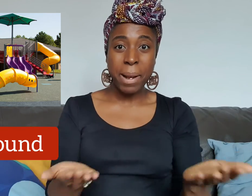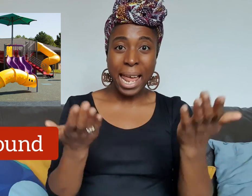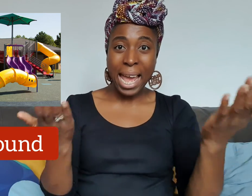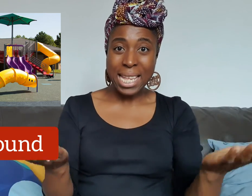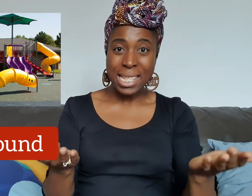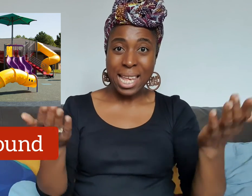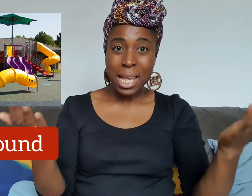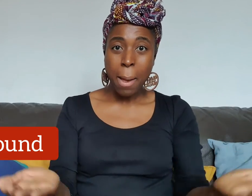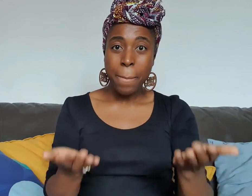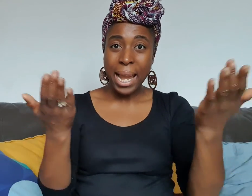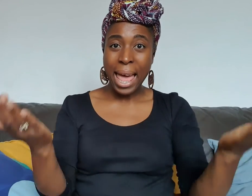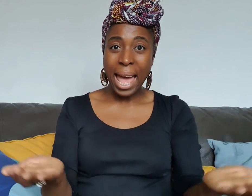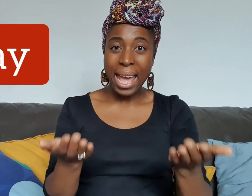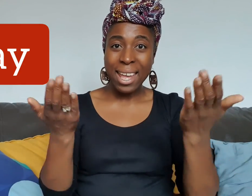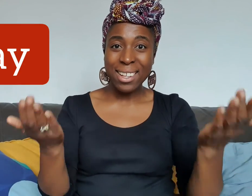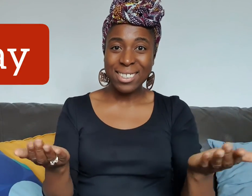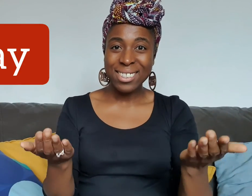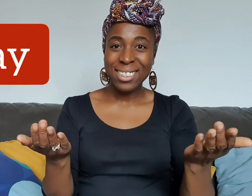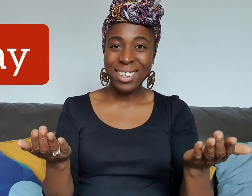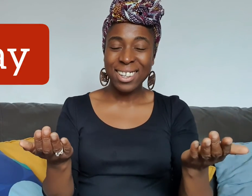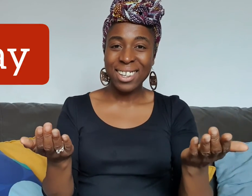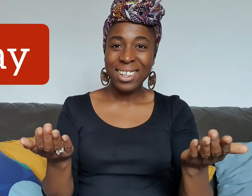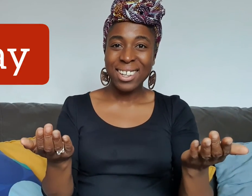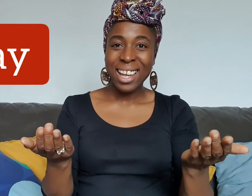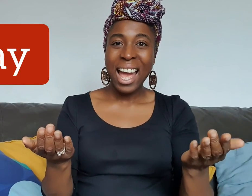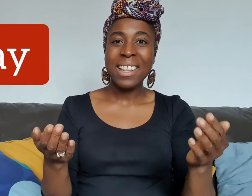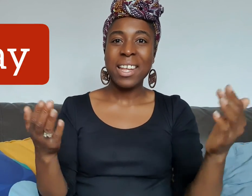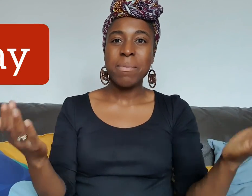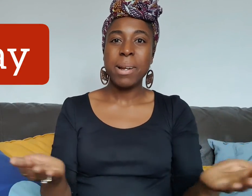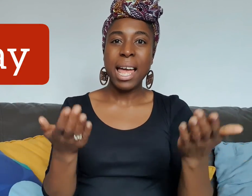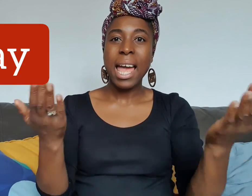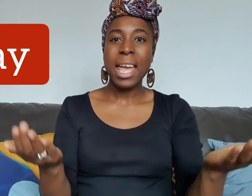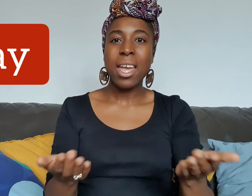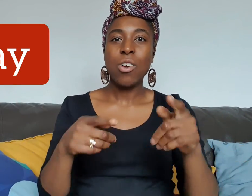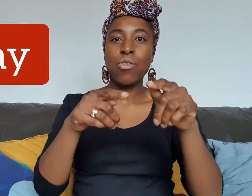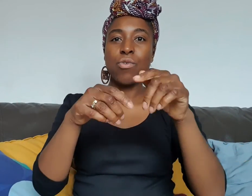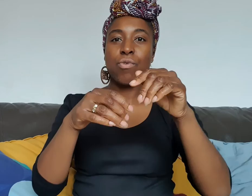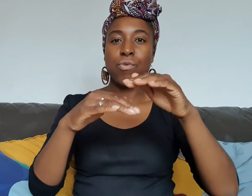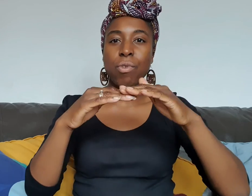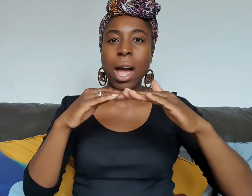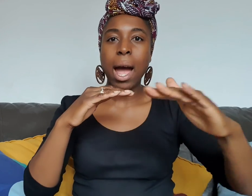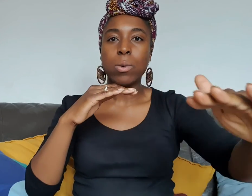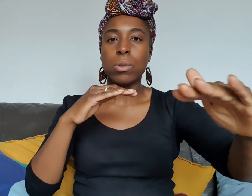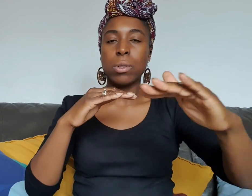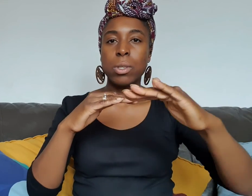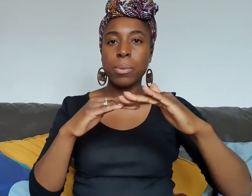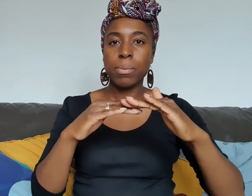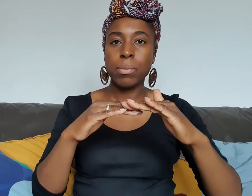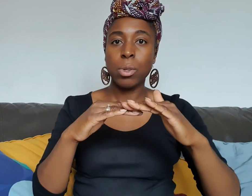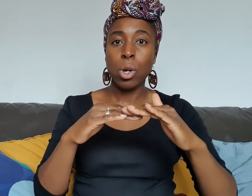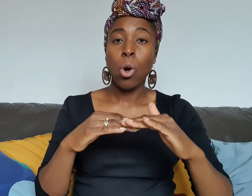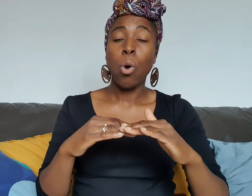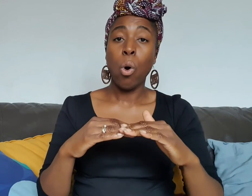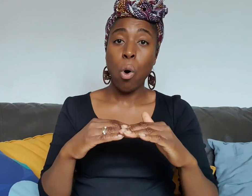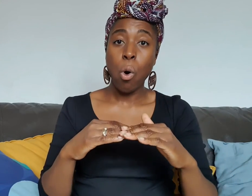play is this. Play. Play. then playground. Or